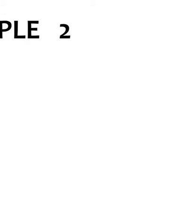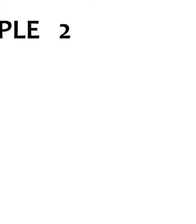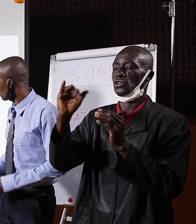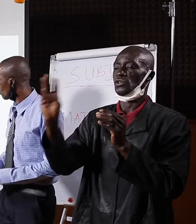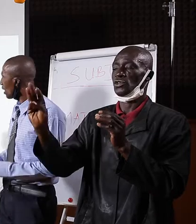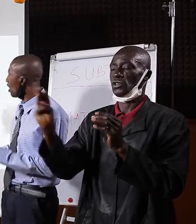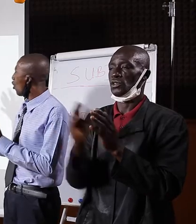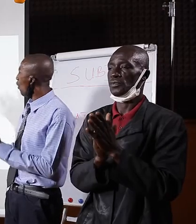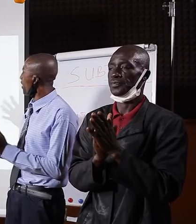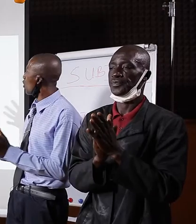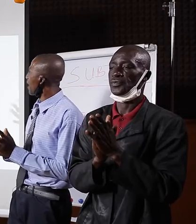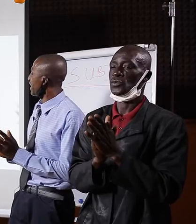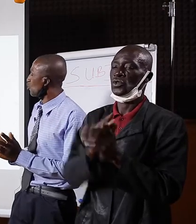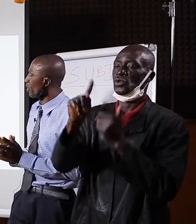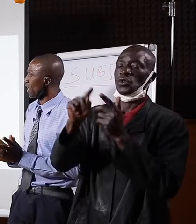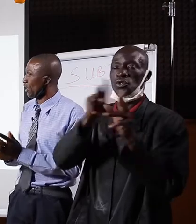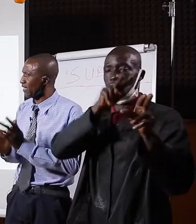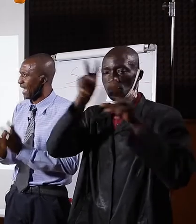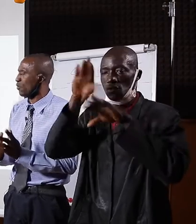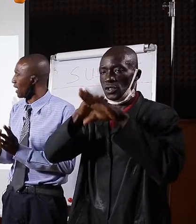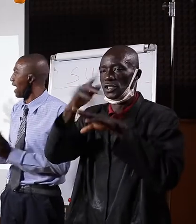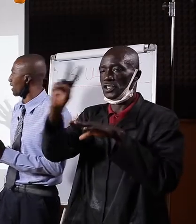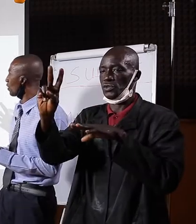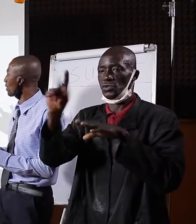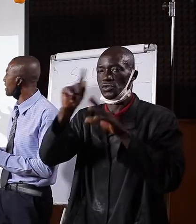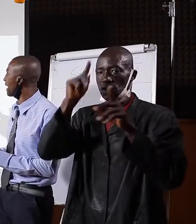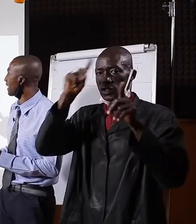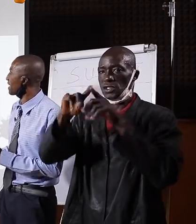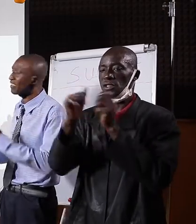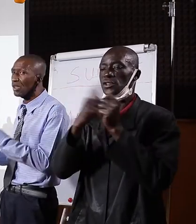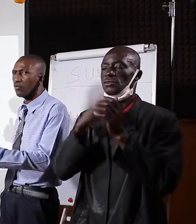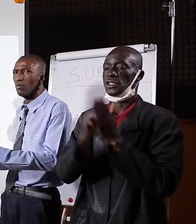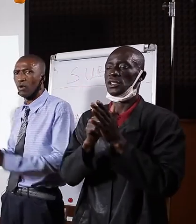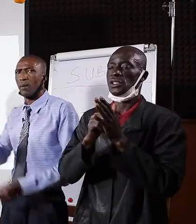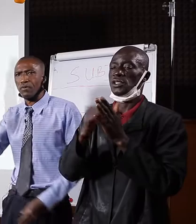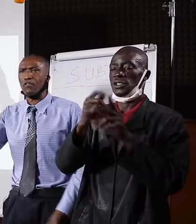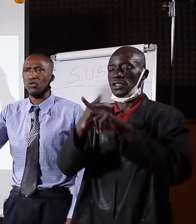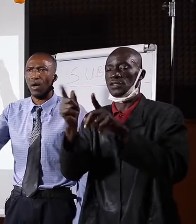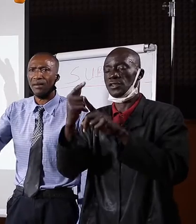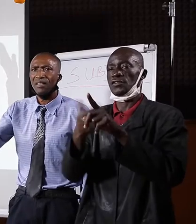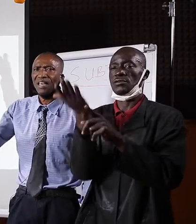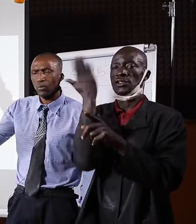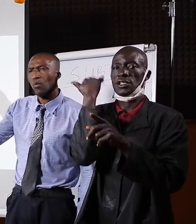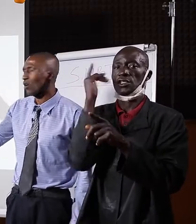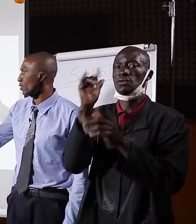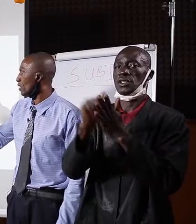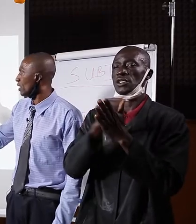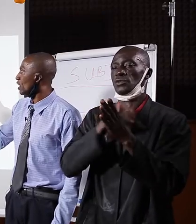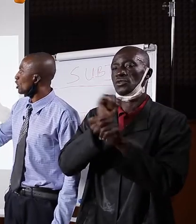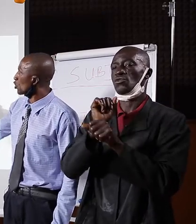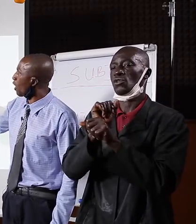16. When you look at the two equations, then you can agree with me that it's different from the previous one that we